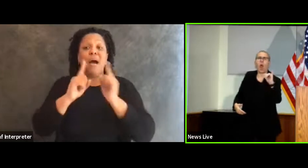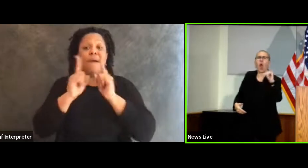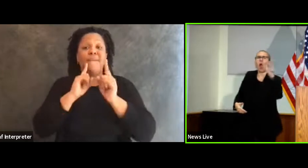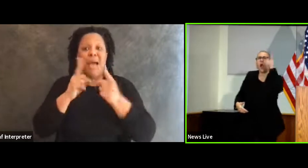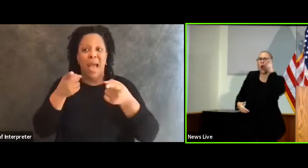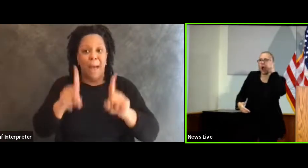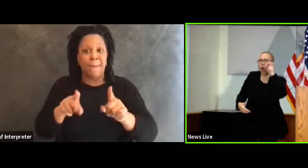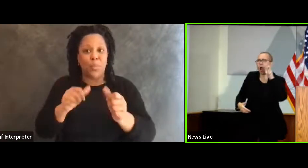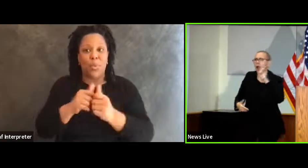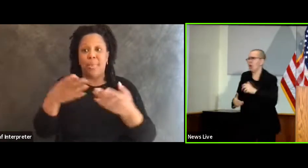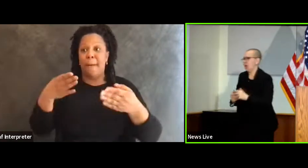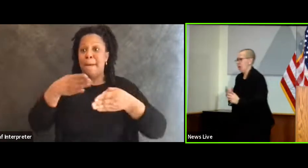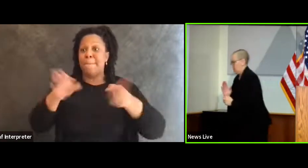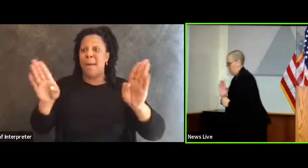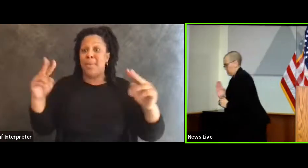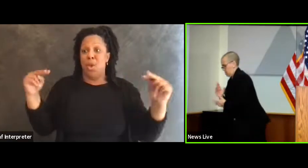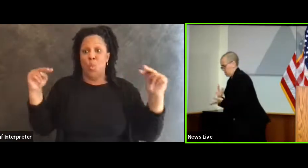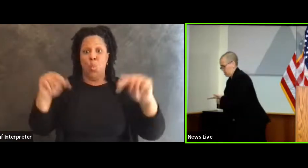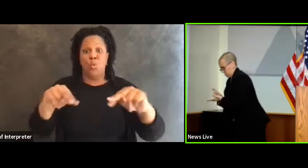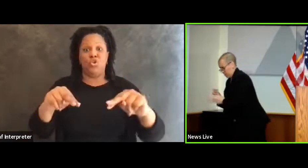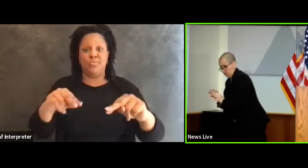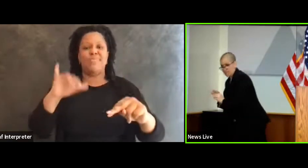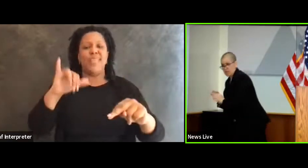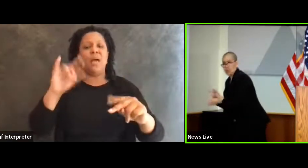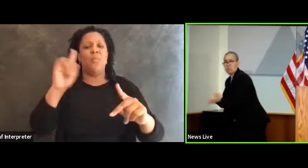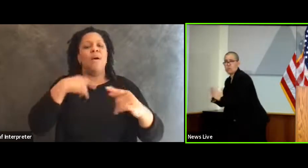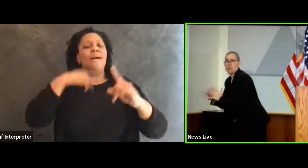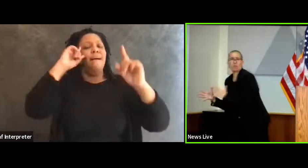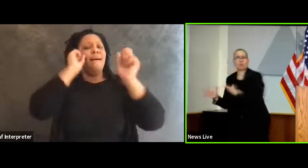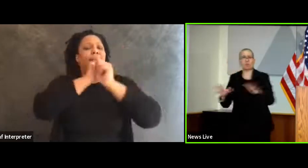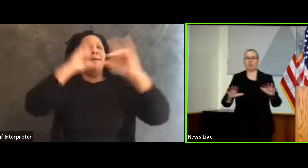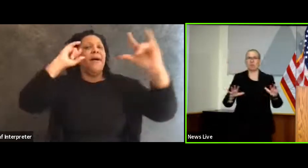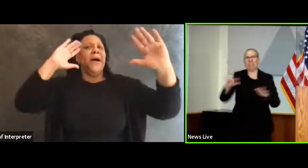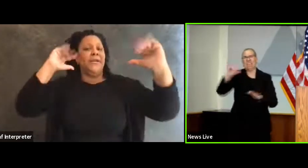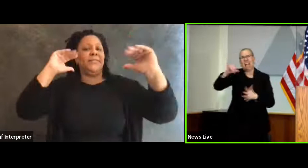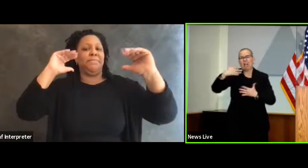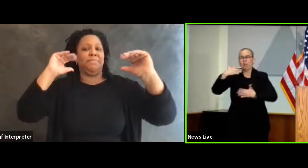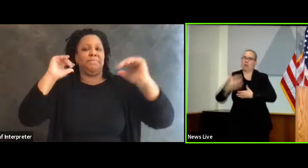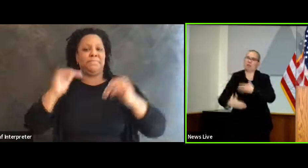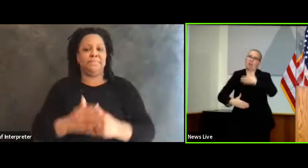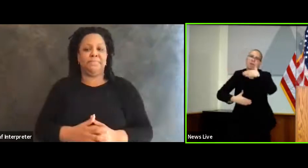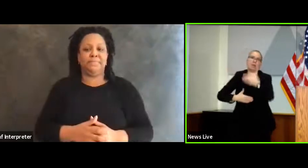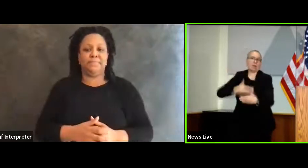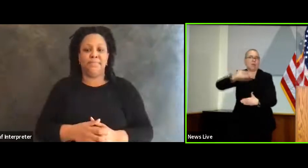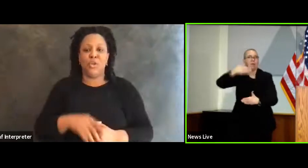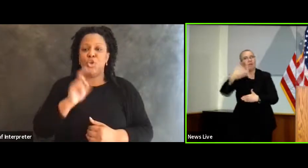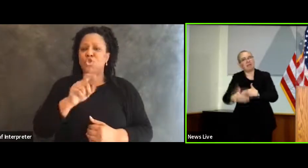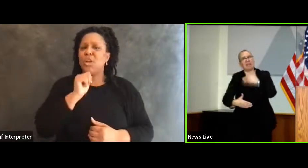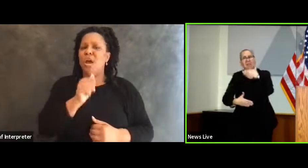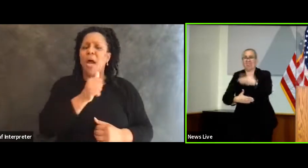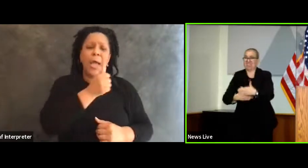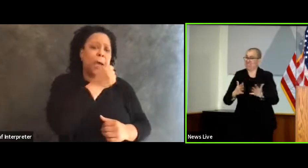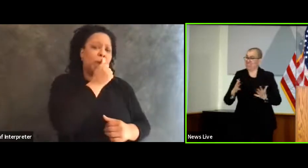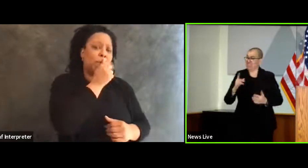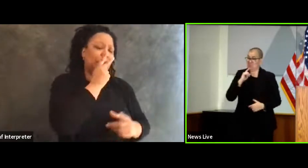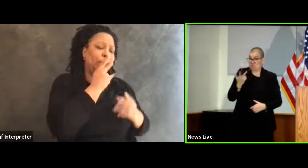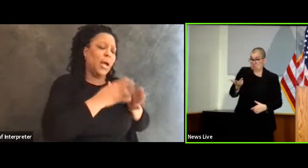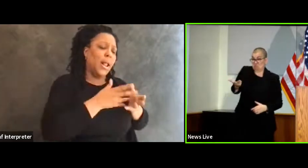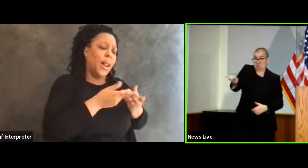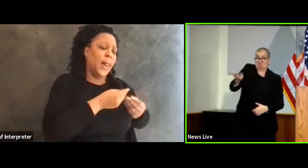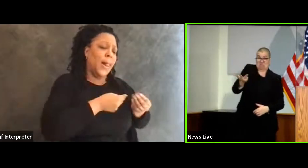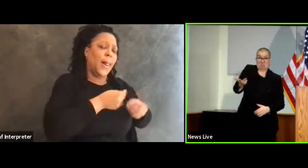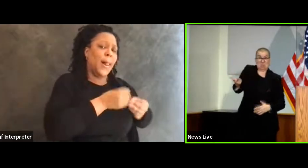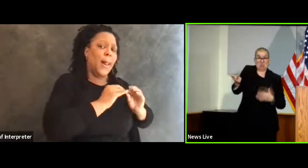what I would expect. And then, you know, basically the one piece of work that the three of us have to do is we have to